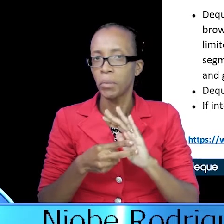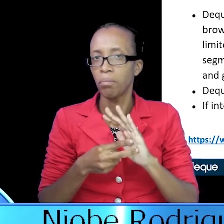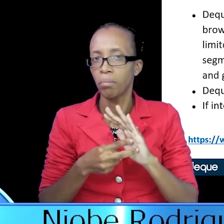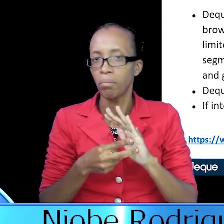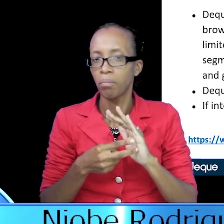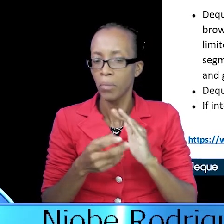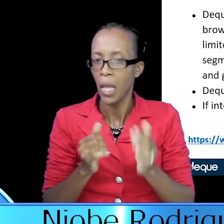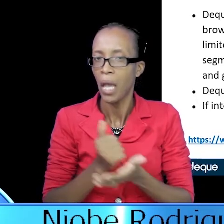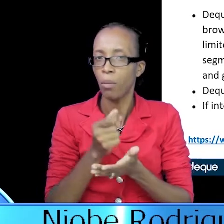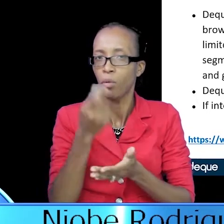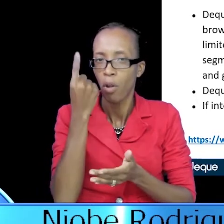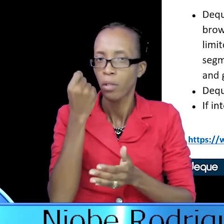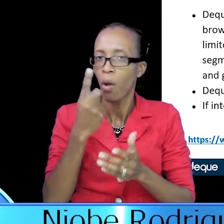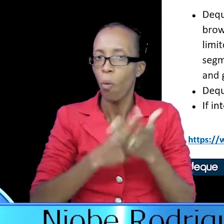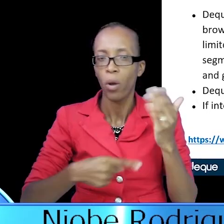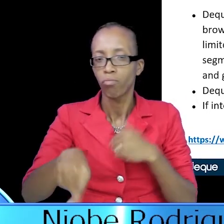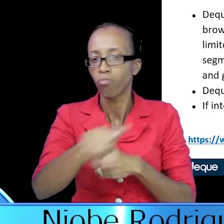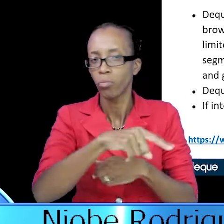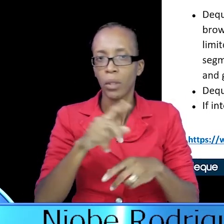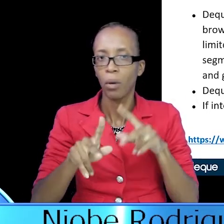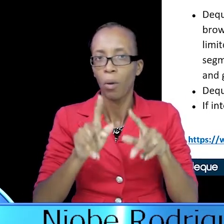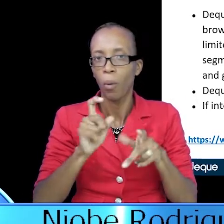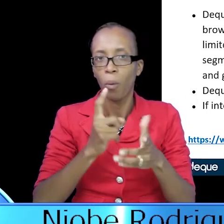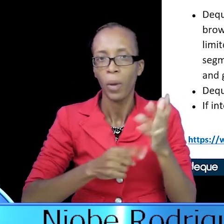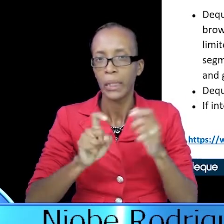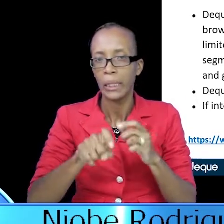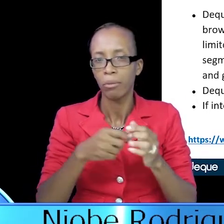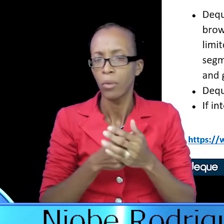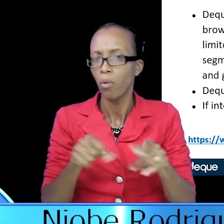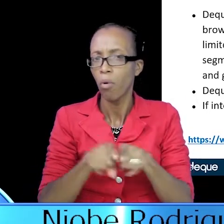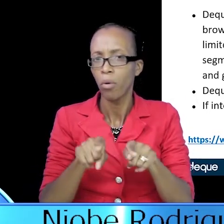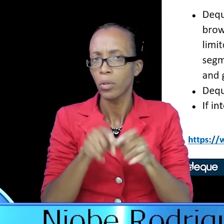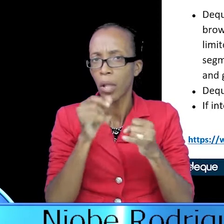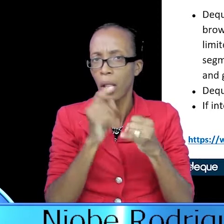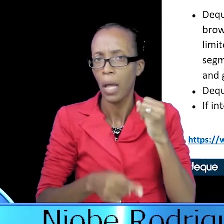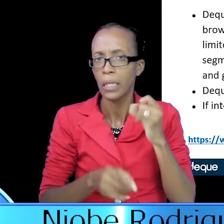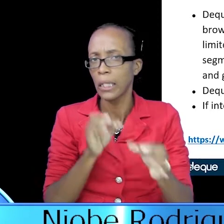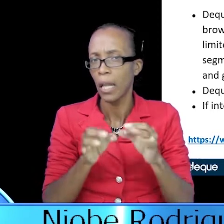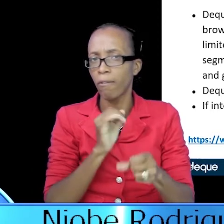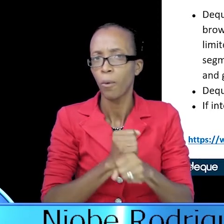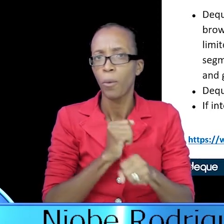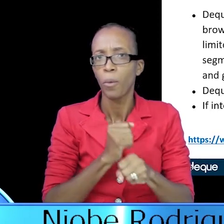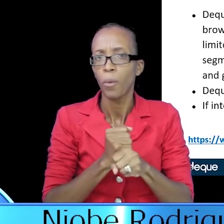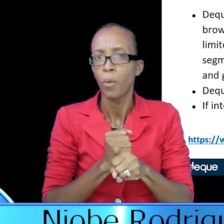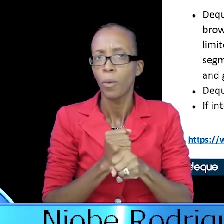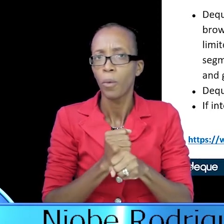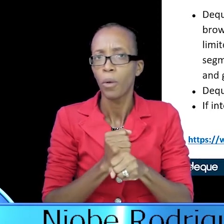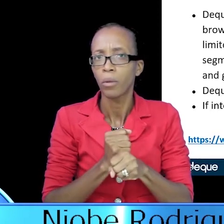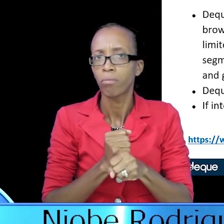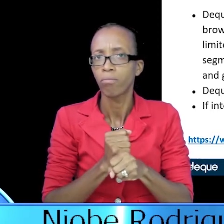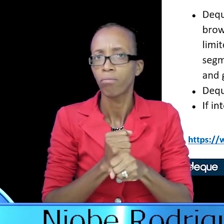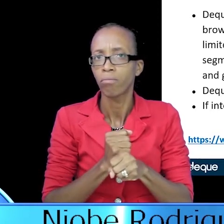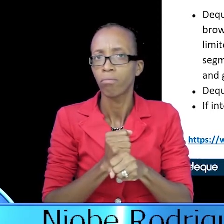Understanding the accessibility guidelines and some of those technology and technical solutions gives you the ability